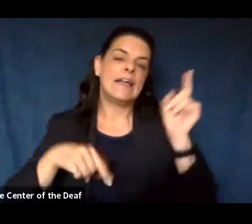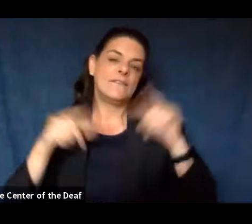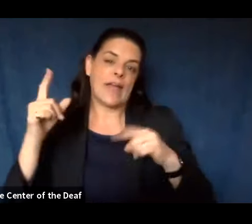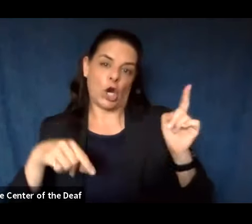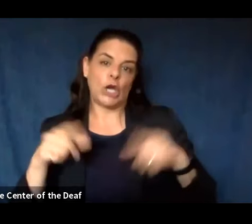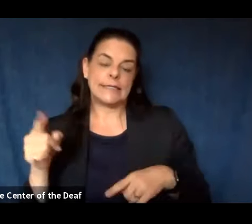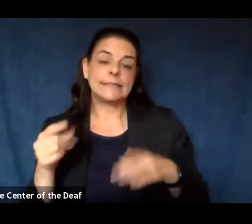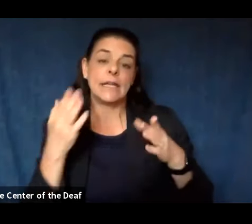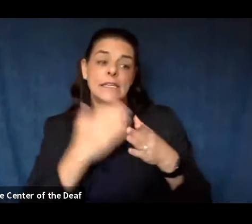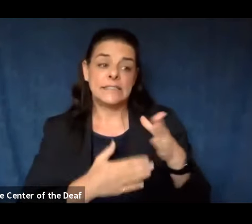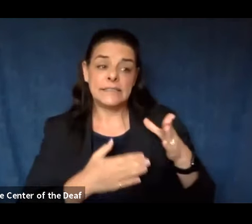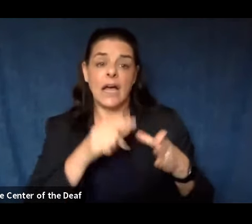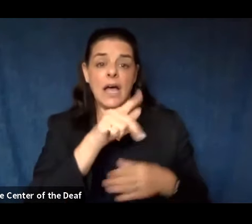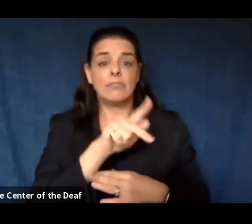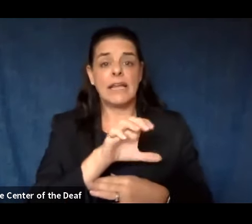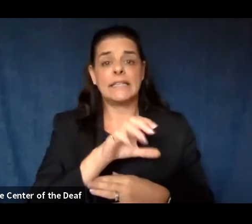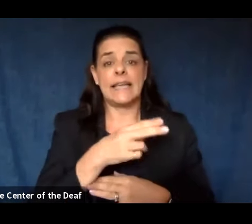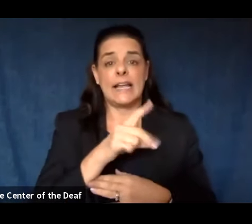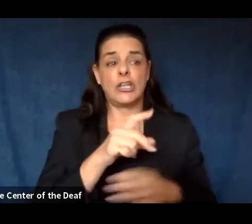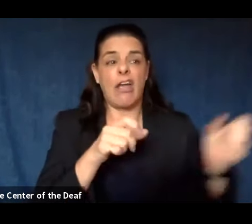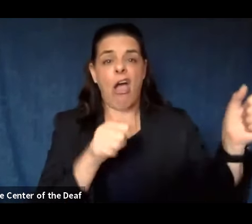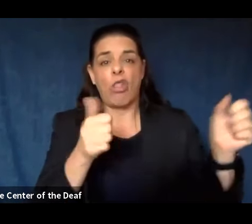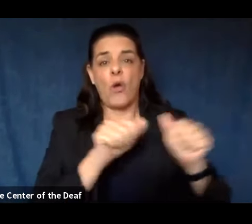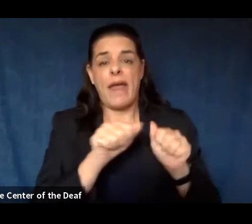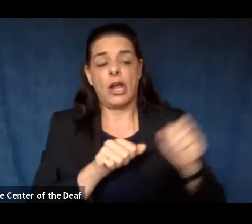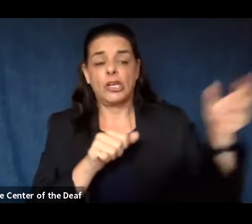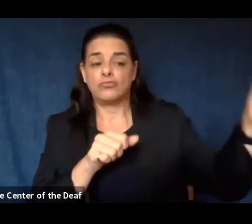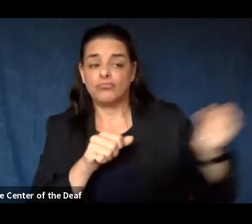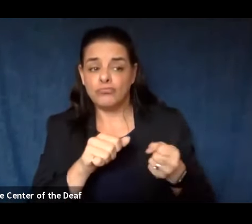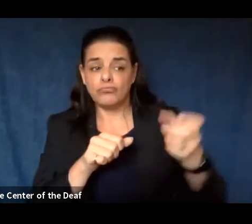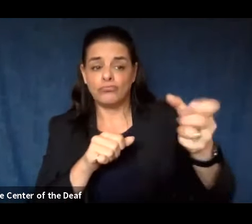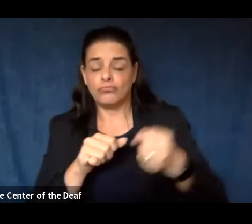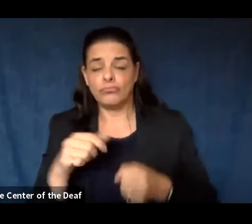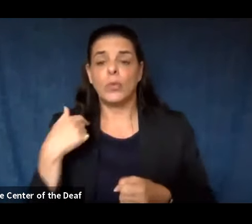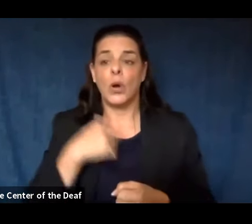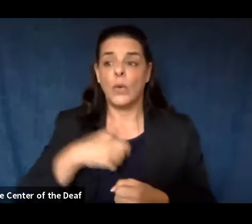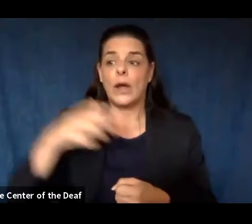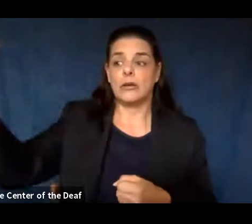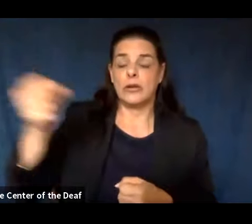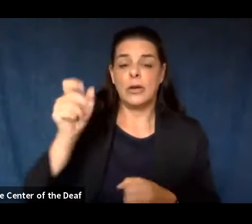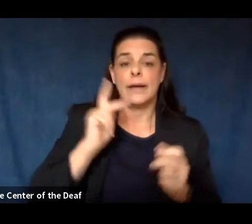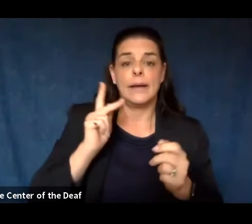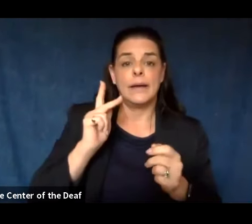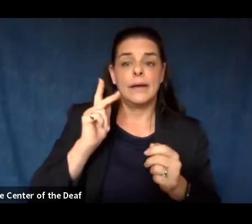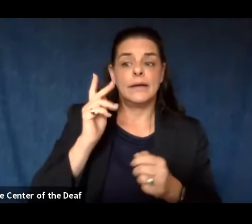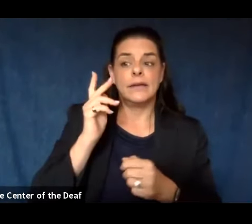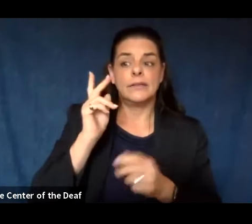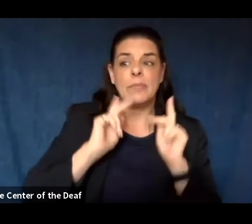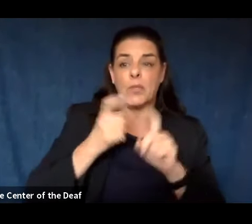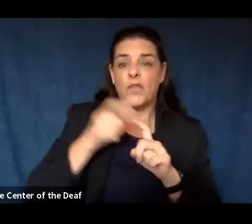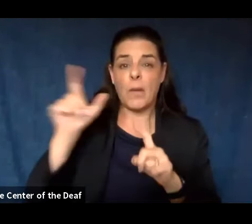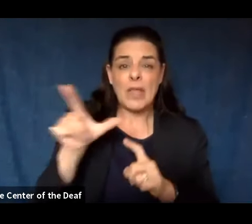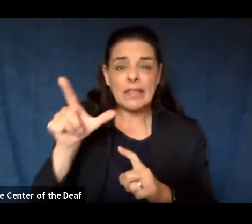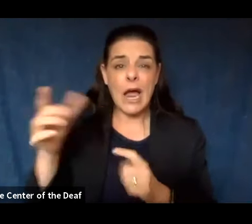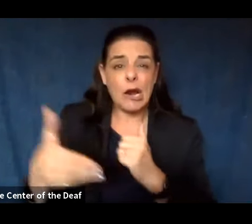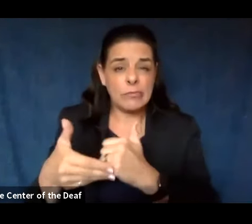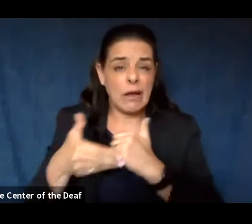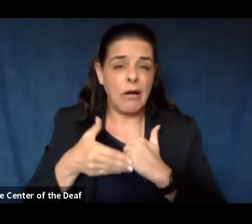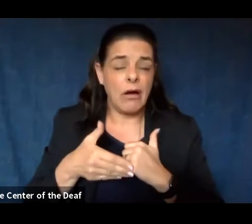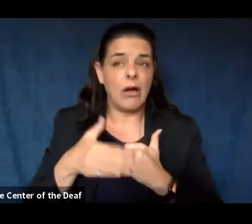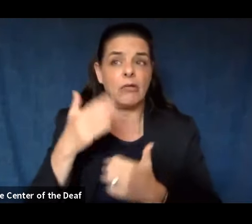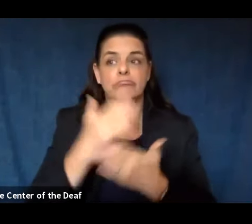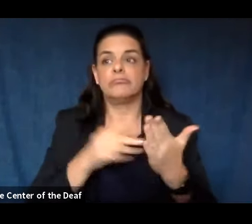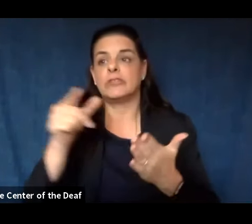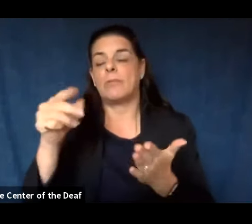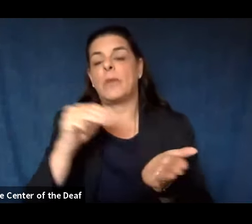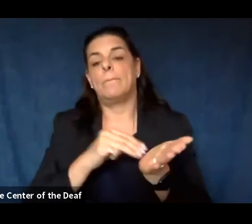in from other areas. We have brought in some folks from the libraries are helping us. We've had some of our Medical